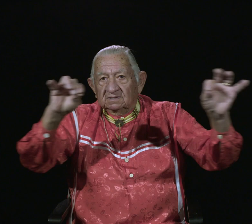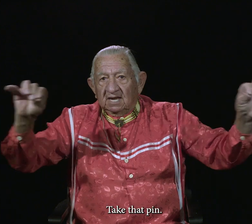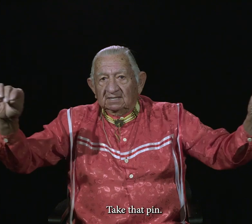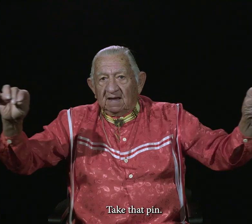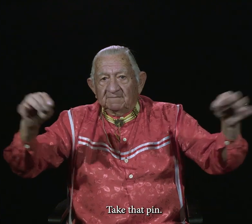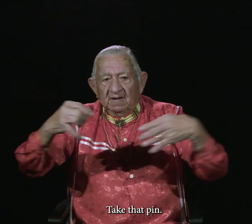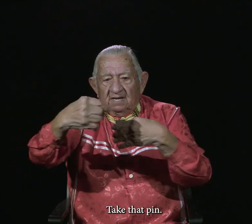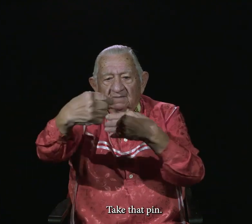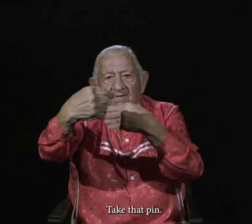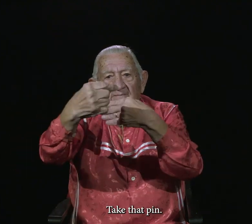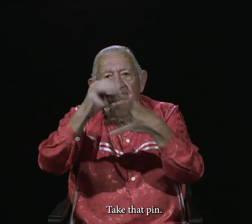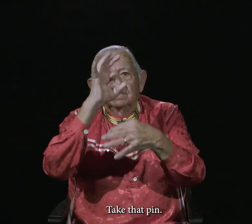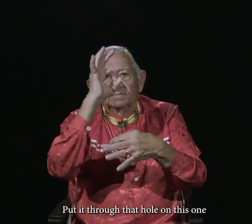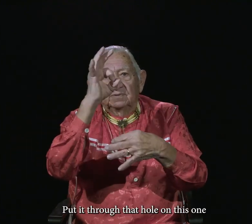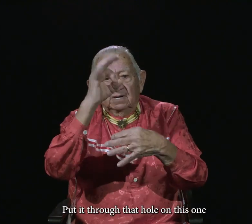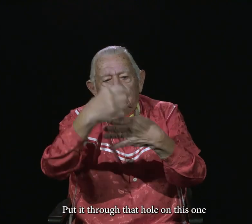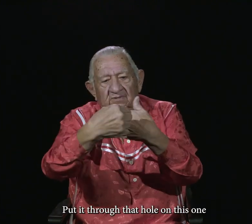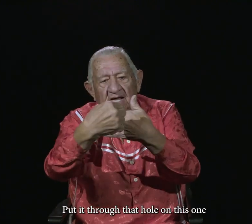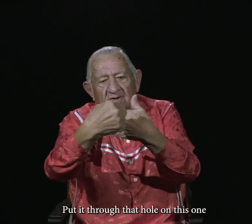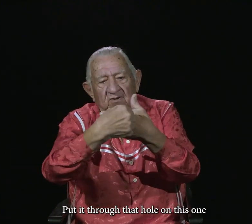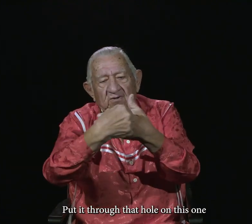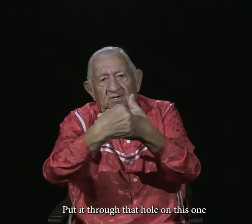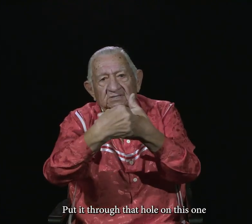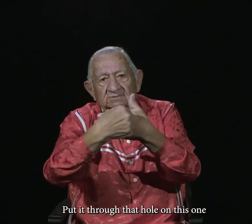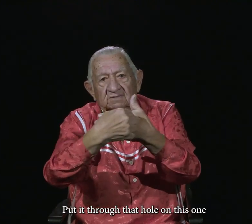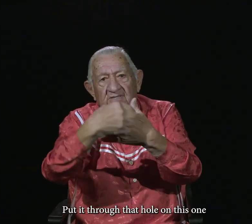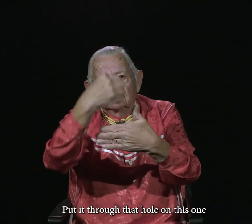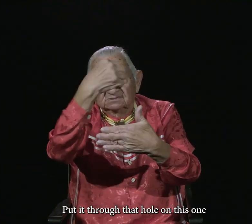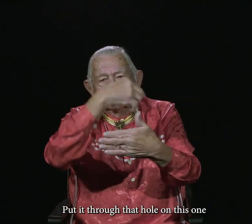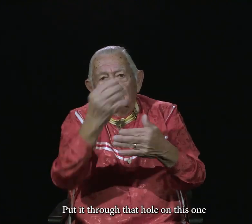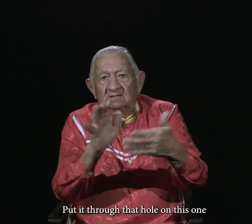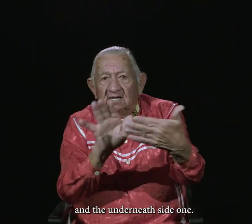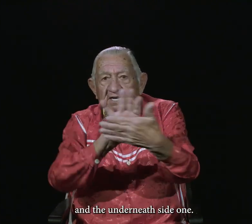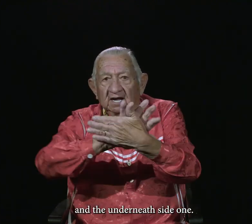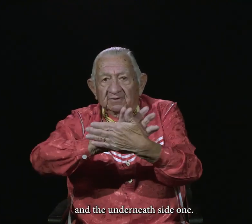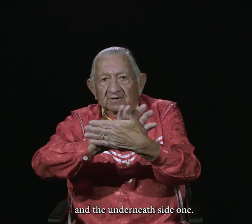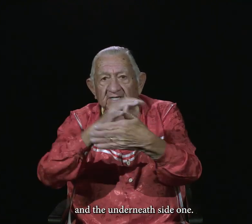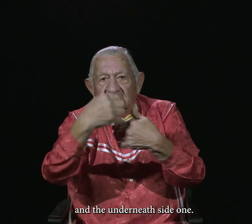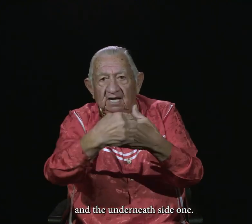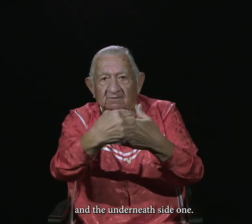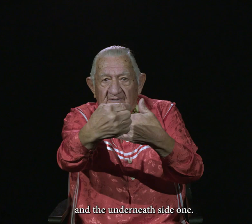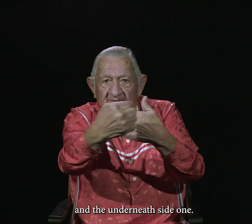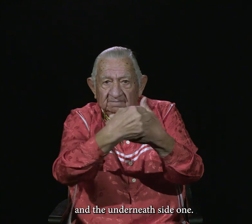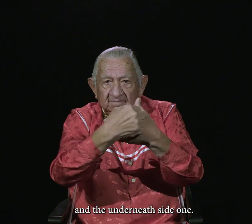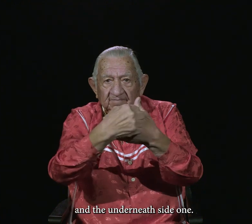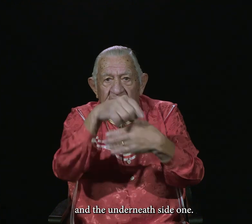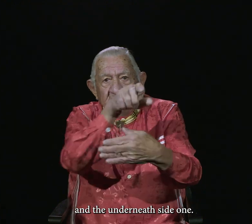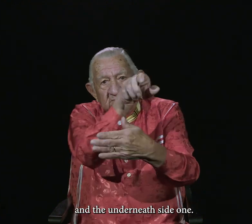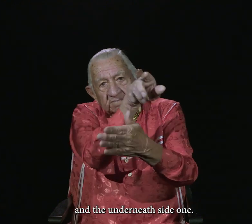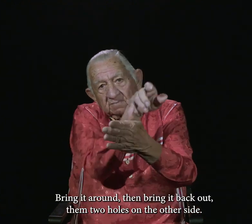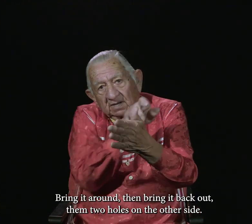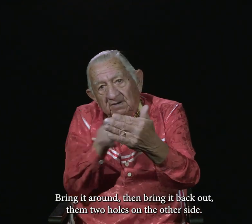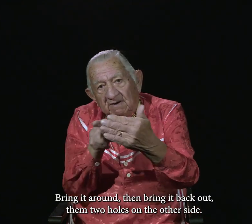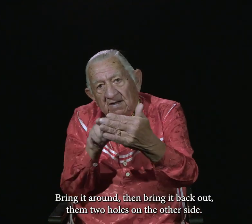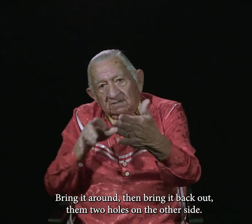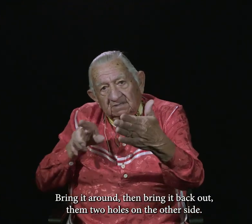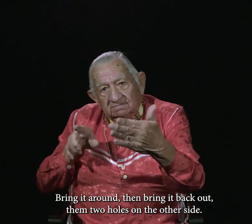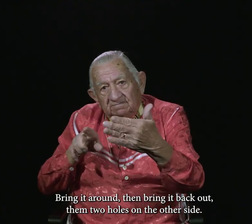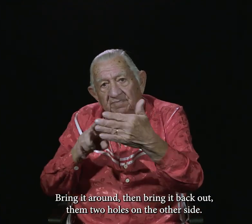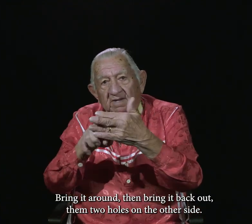Take that pin, put it through that hole on this one, and the underneath side one, bring it around, and then